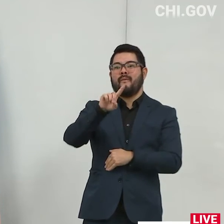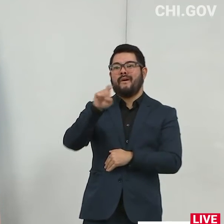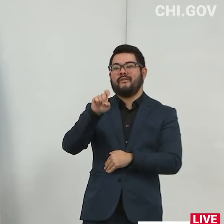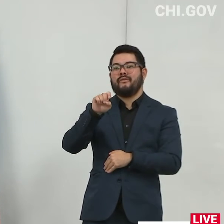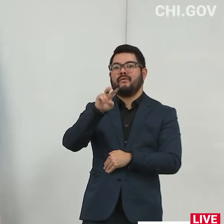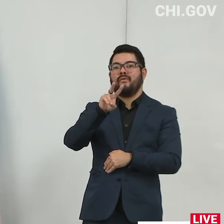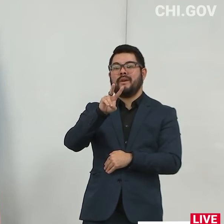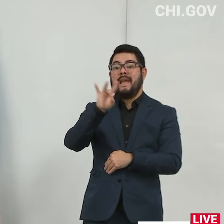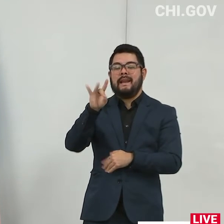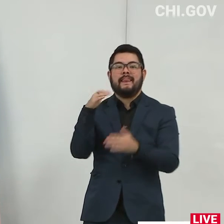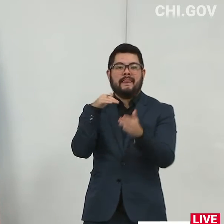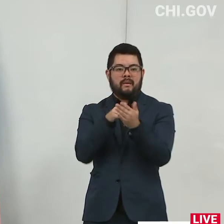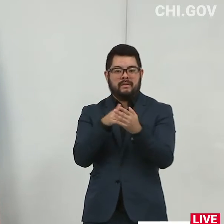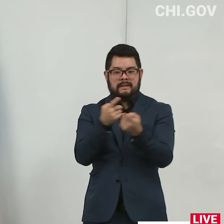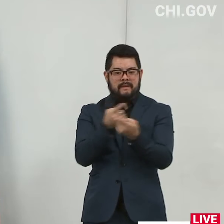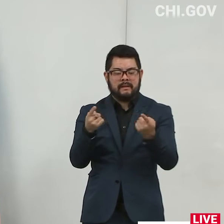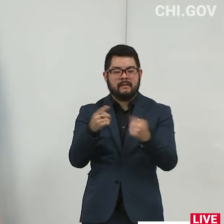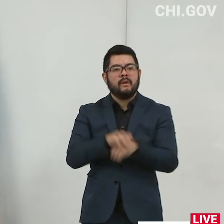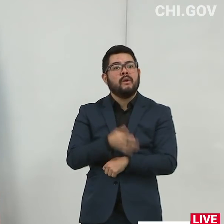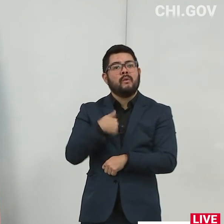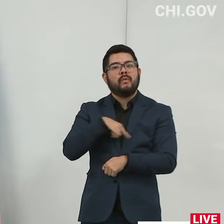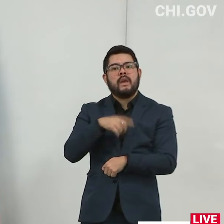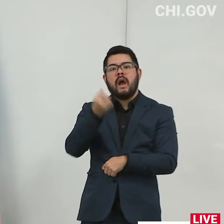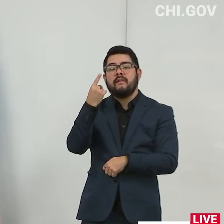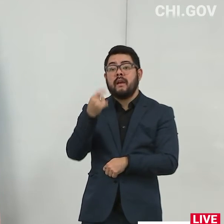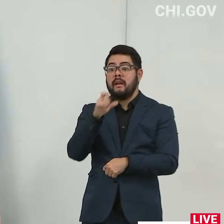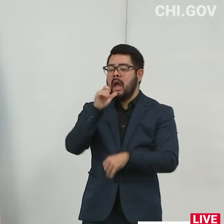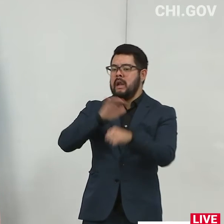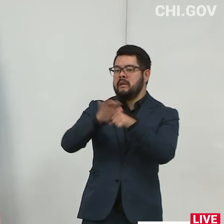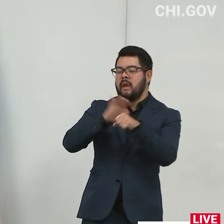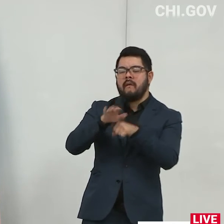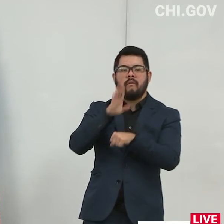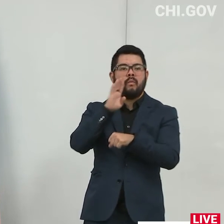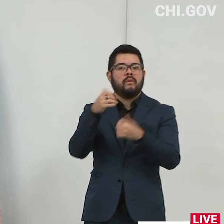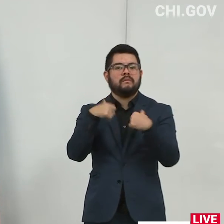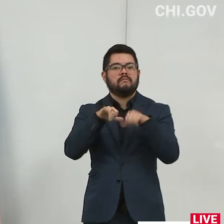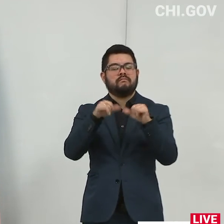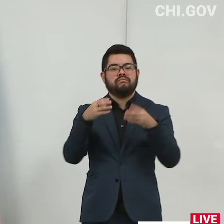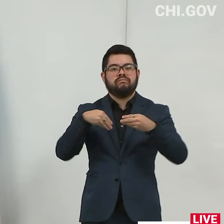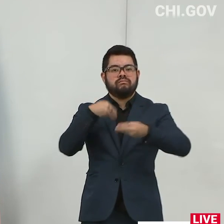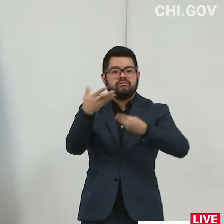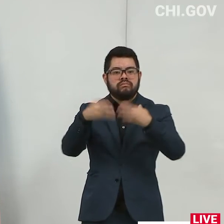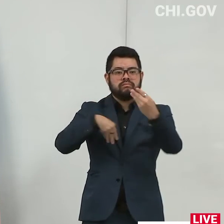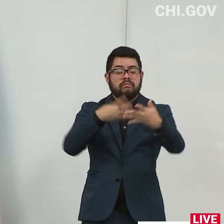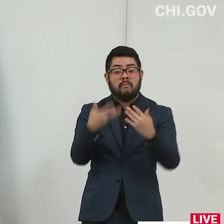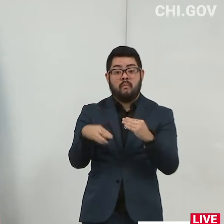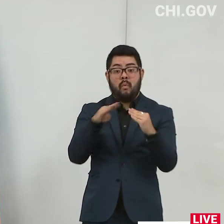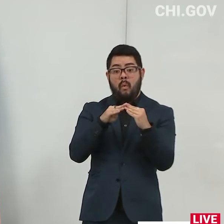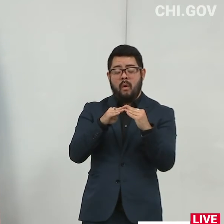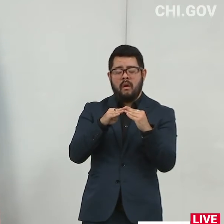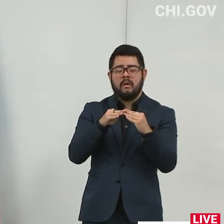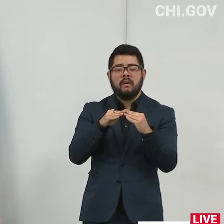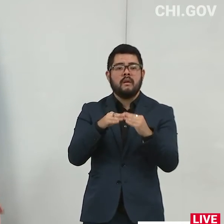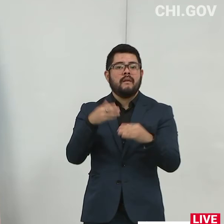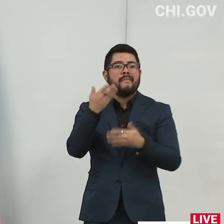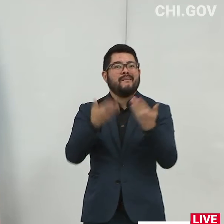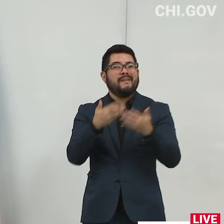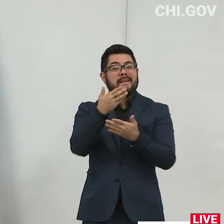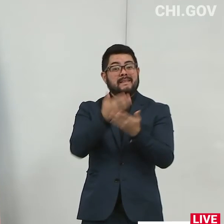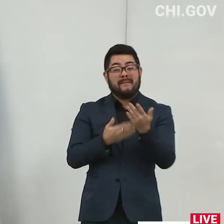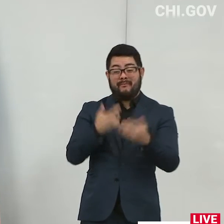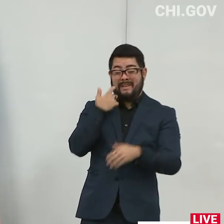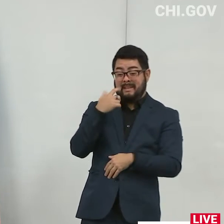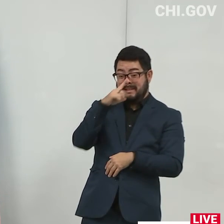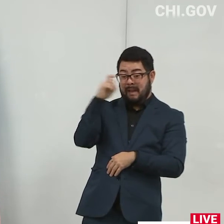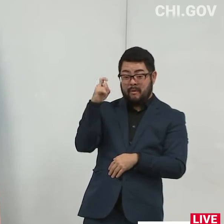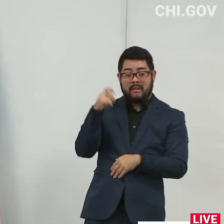We know that there's going to be a continued need. We will have to replace some devices that may have been broken over the summer.